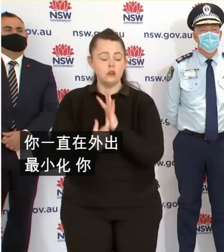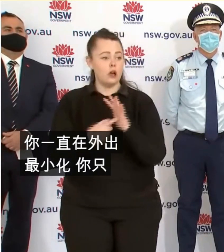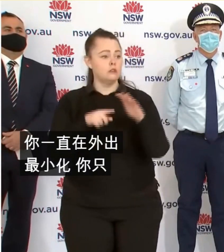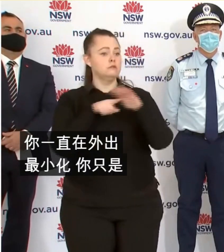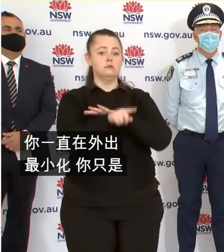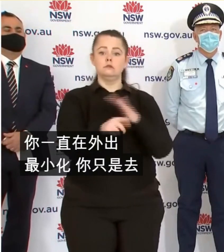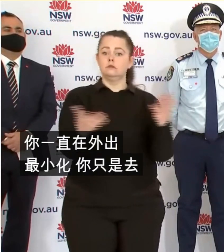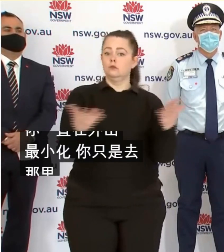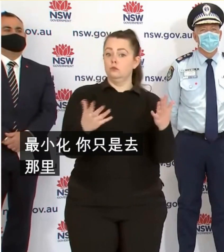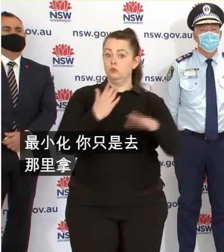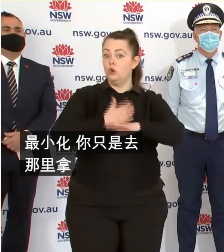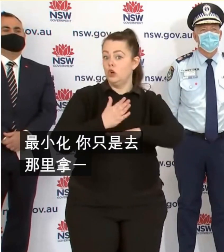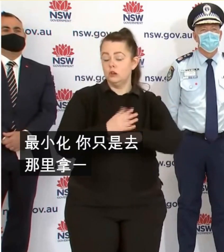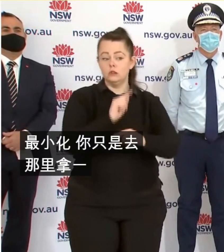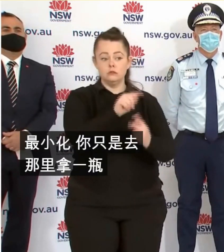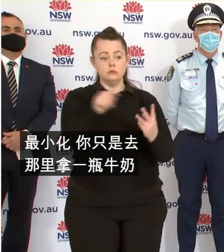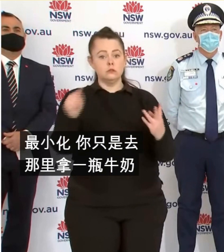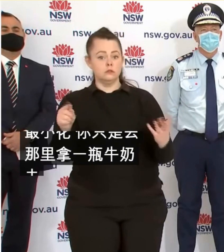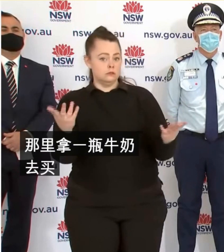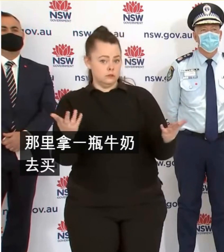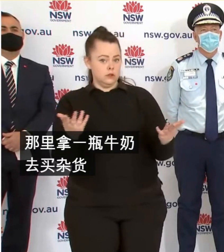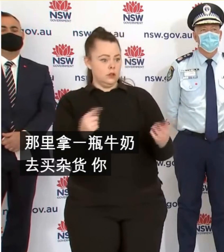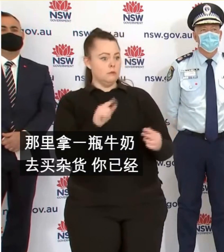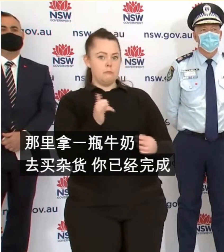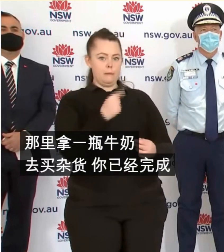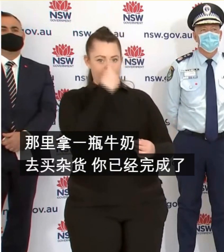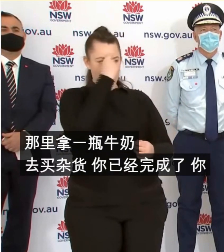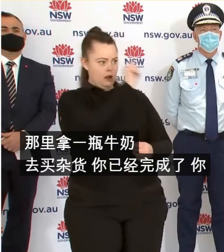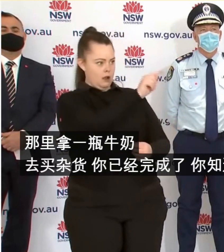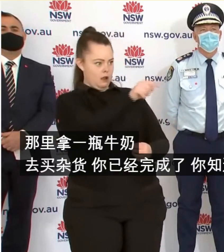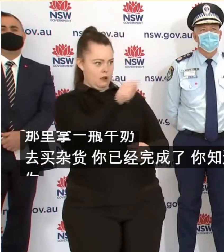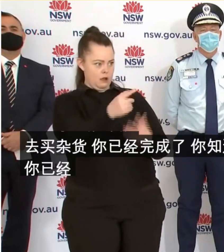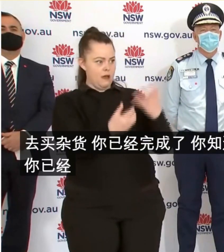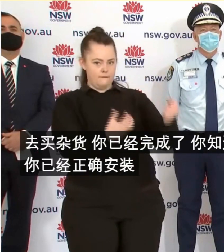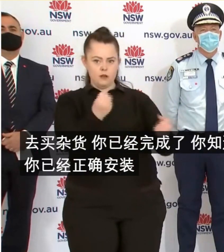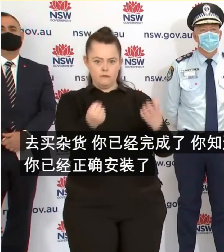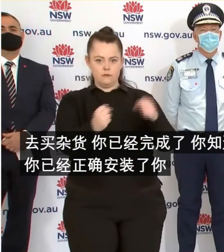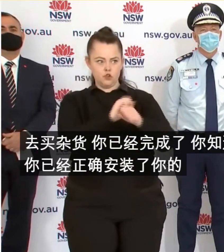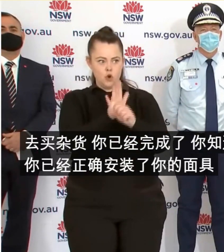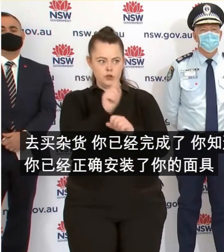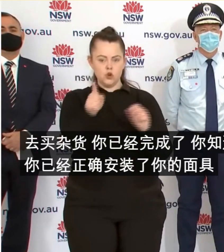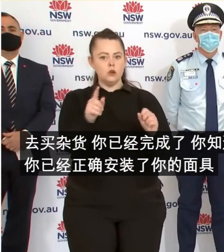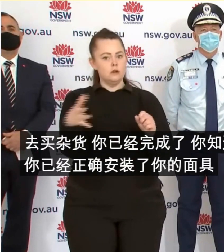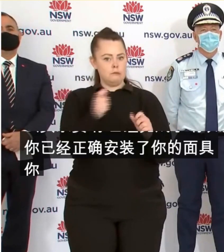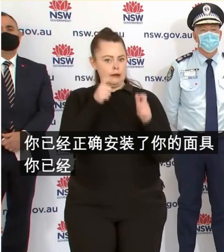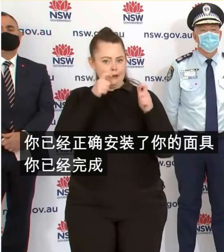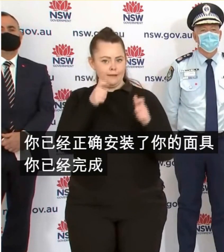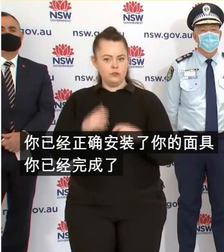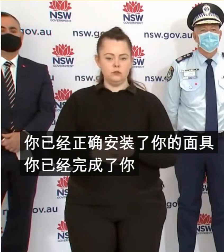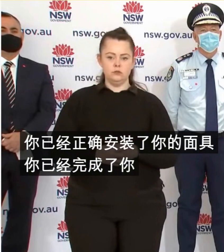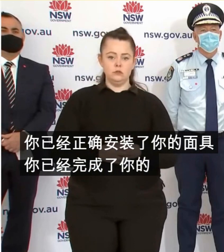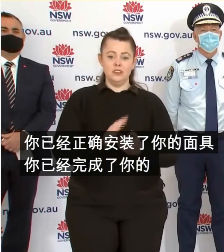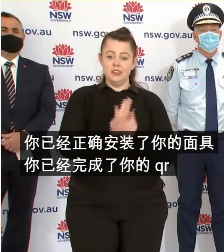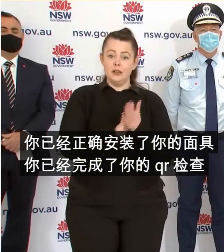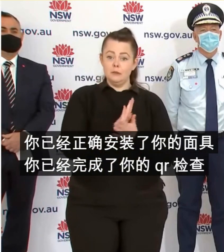you've only been out there to get the bottle of milk, to get the groceries. You've done it you've had your mask properly fitted, you've